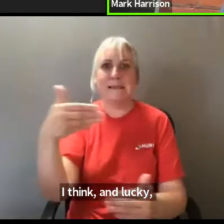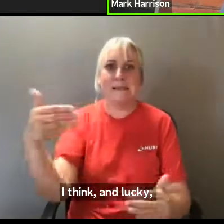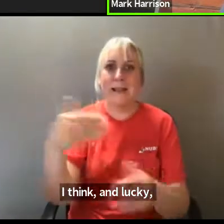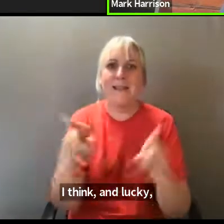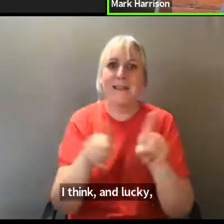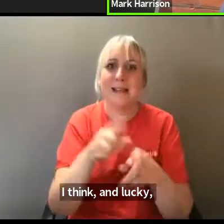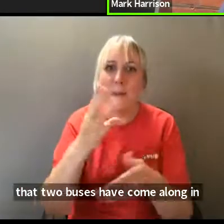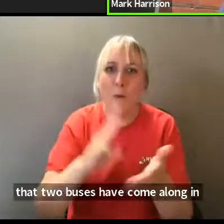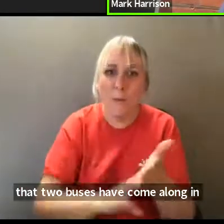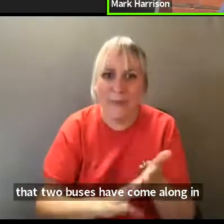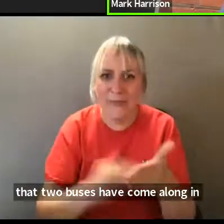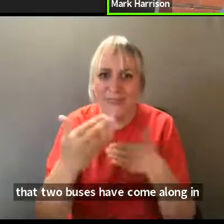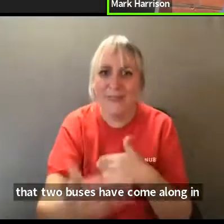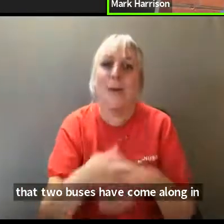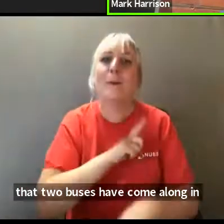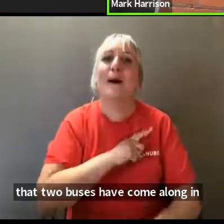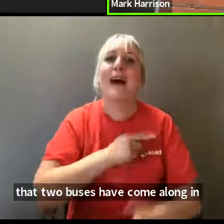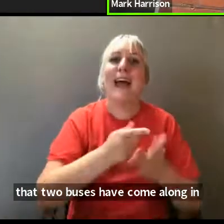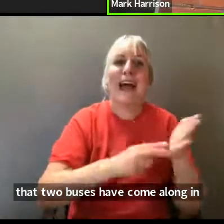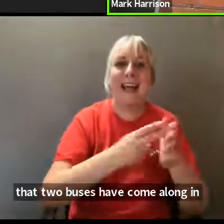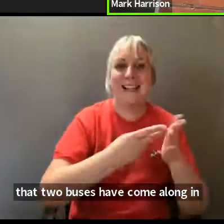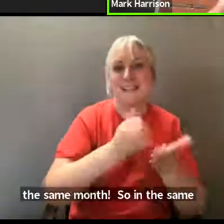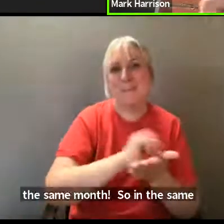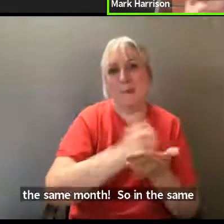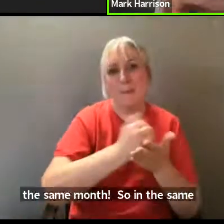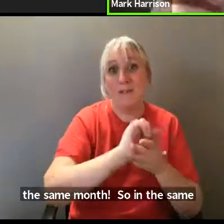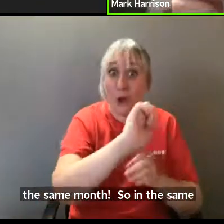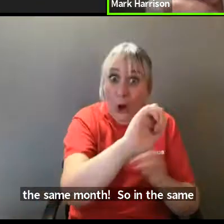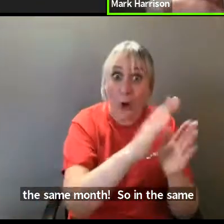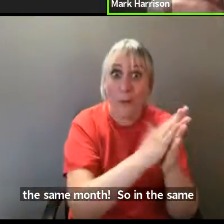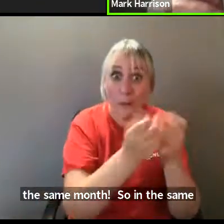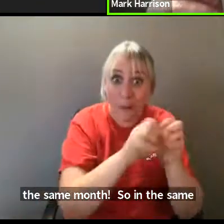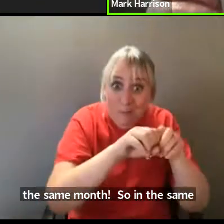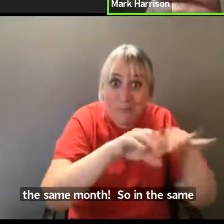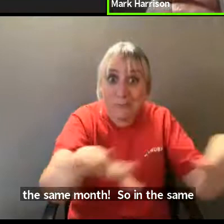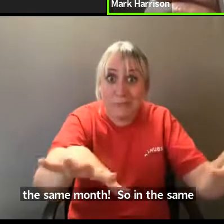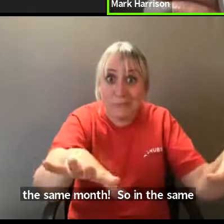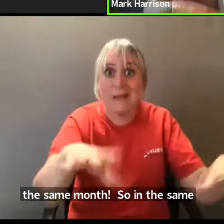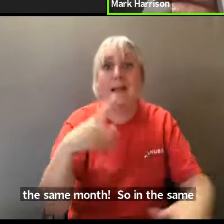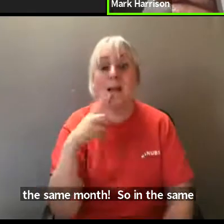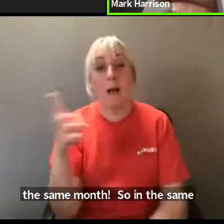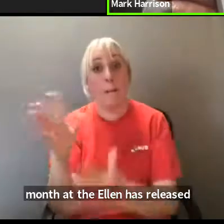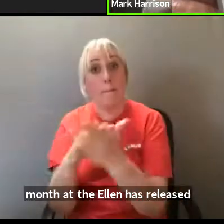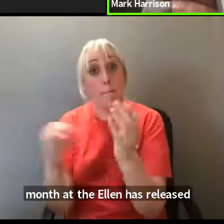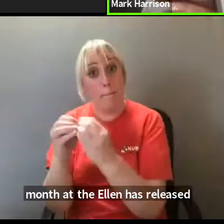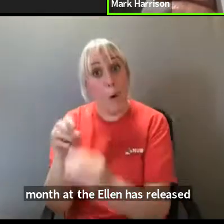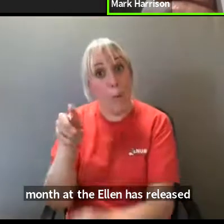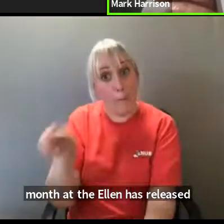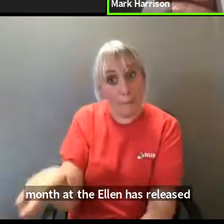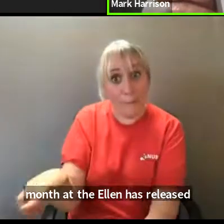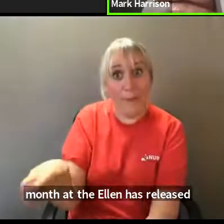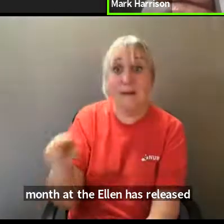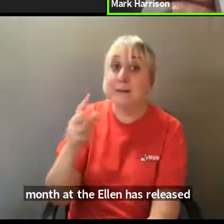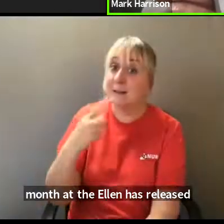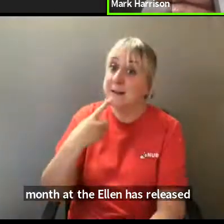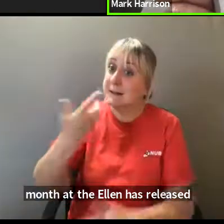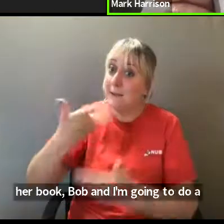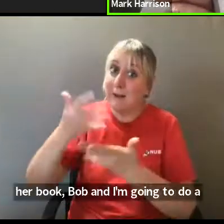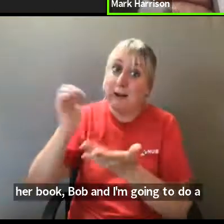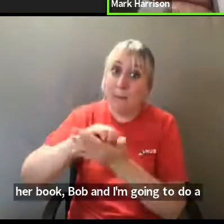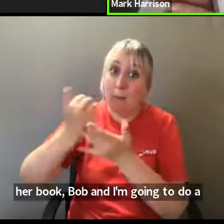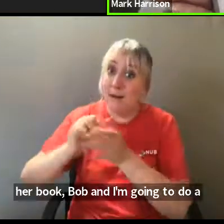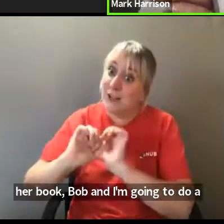that Ellen has released her book, Bob, and I'm going to do a shameless plug, Bob's released his